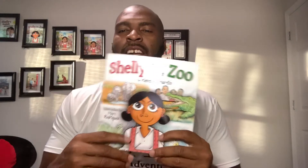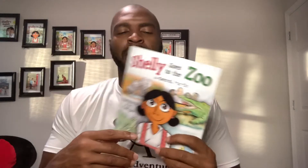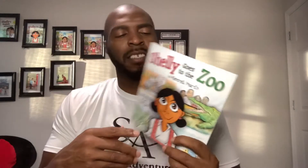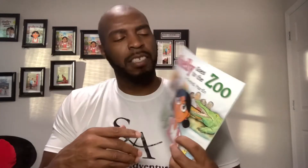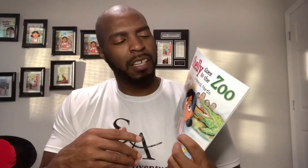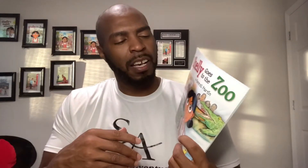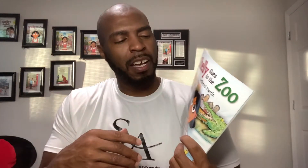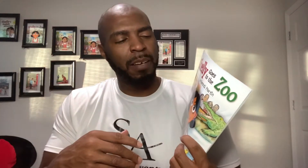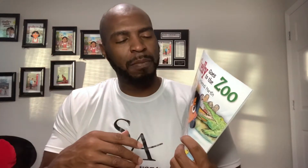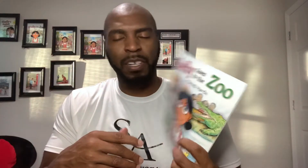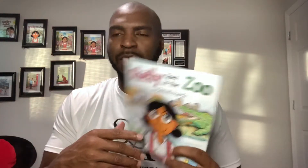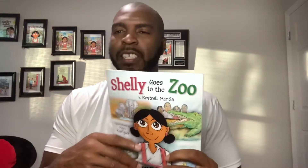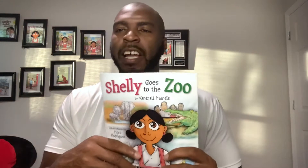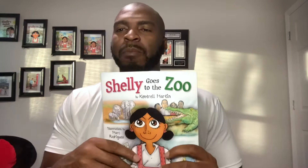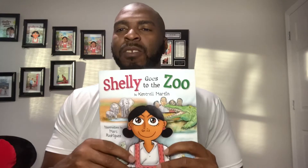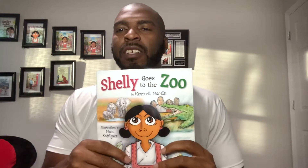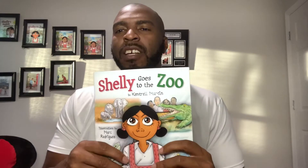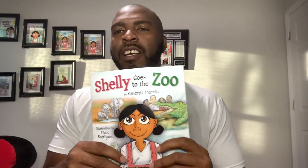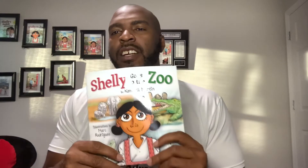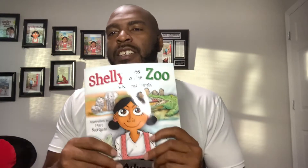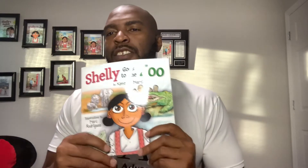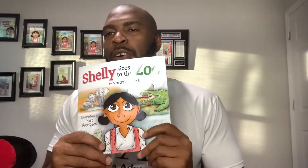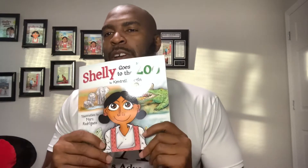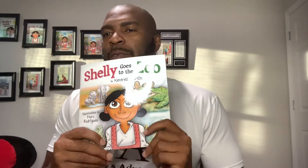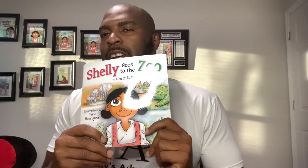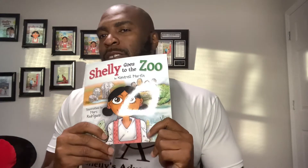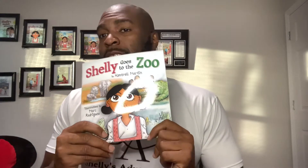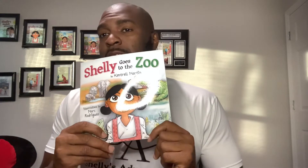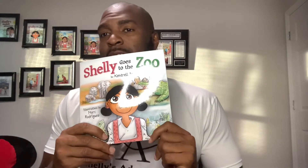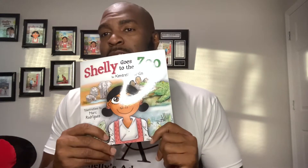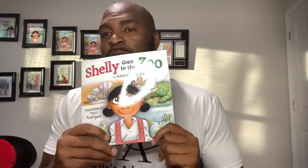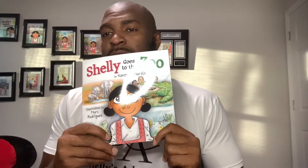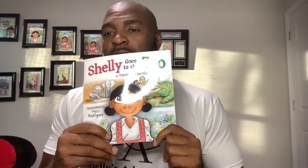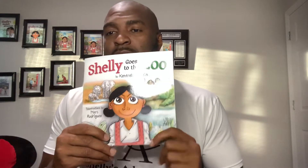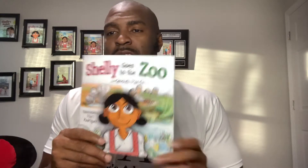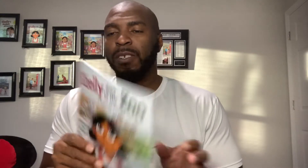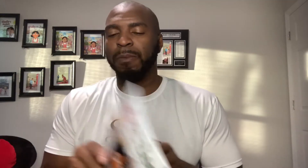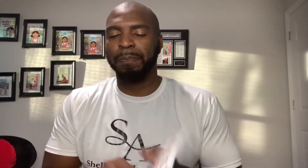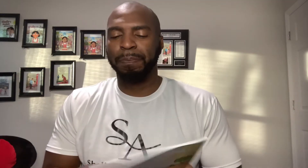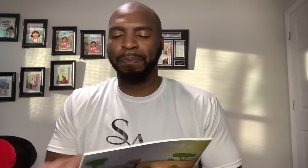signs for those animals. So here we go. Shelley Goes to the Zoo.